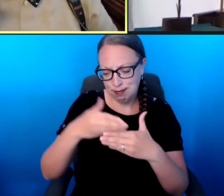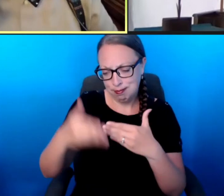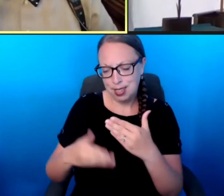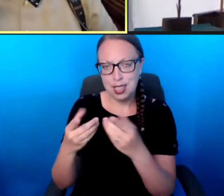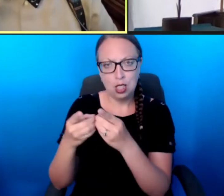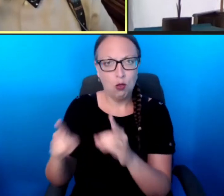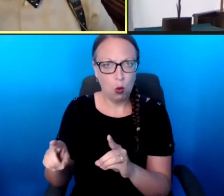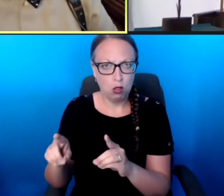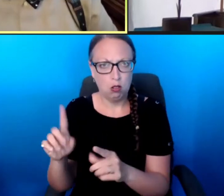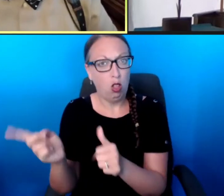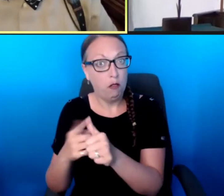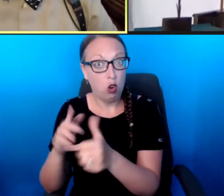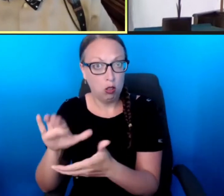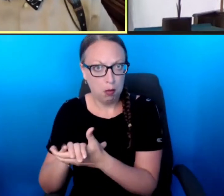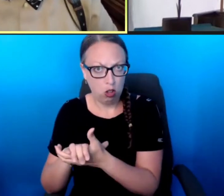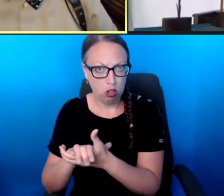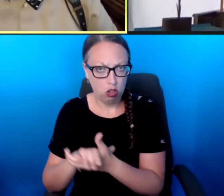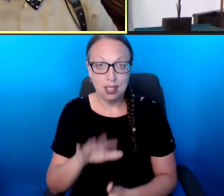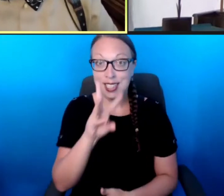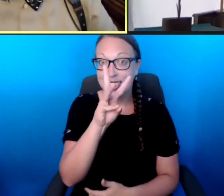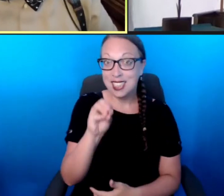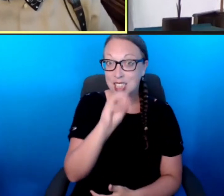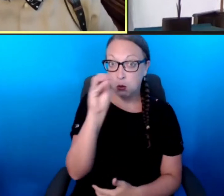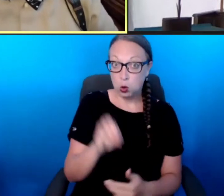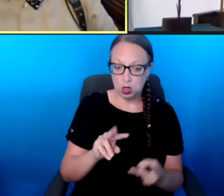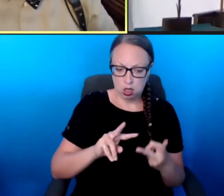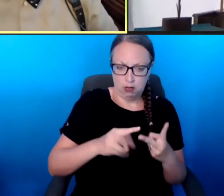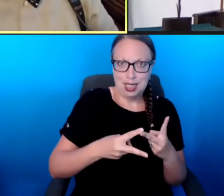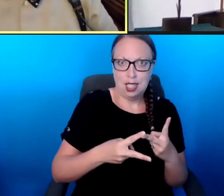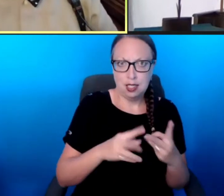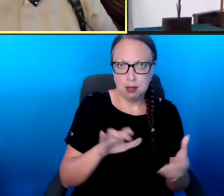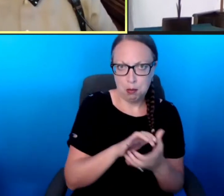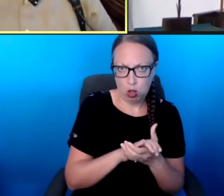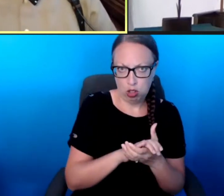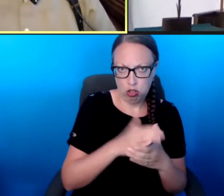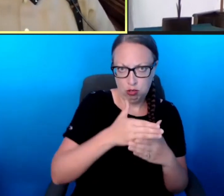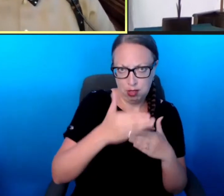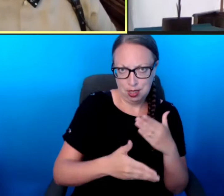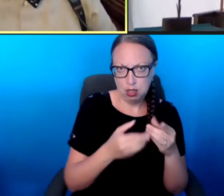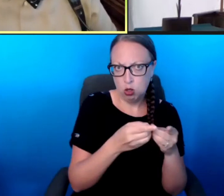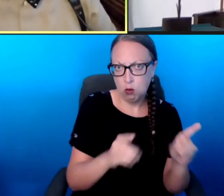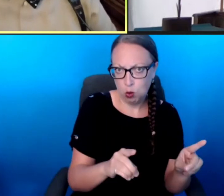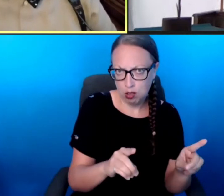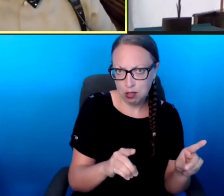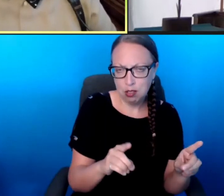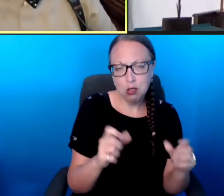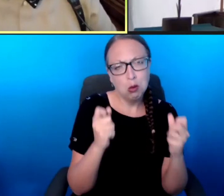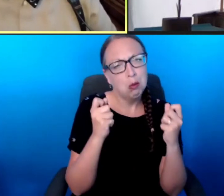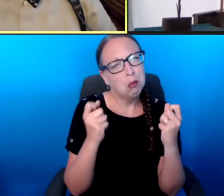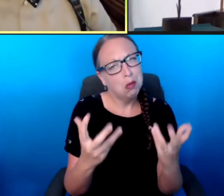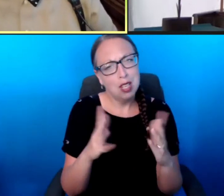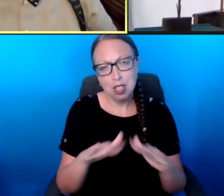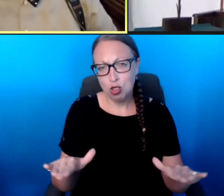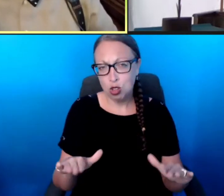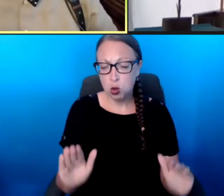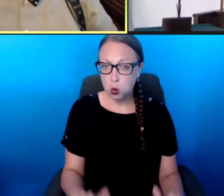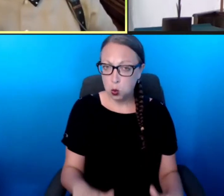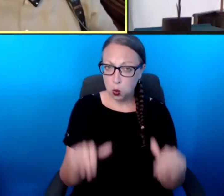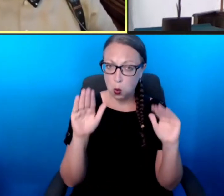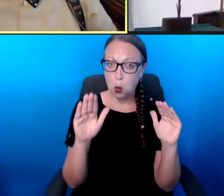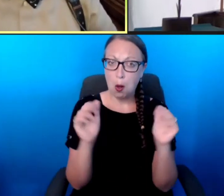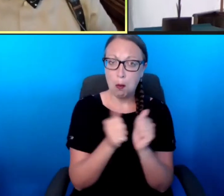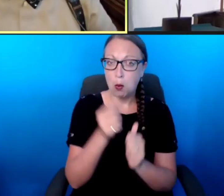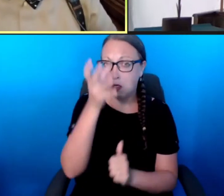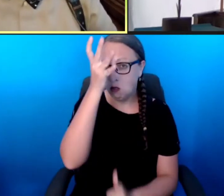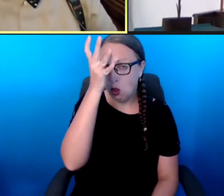marriage. 60% of second marriages end in divorce. That leaves a lot of children growing up with the father